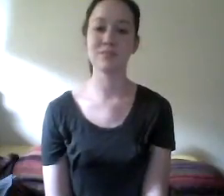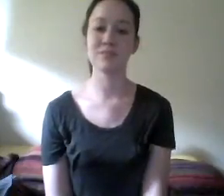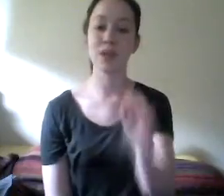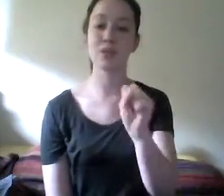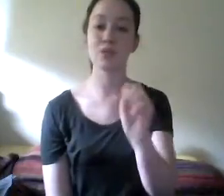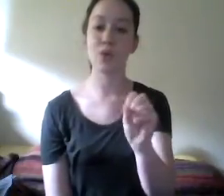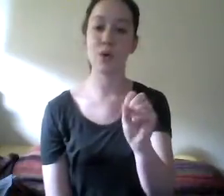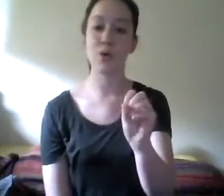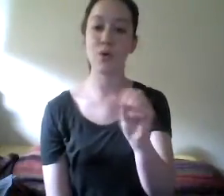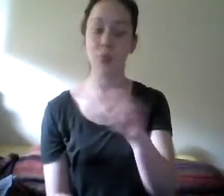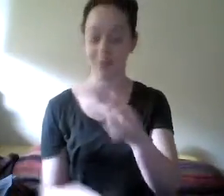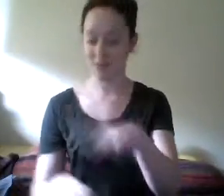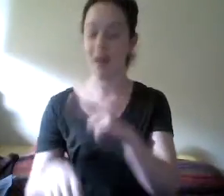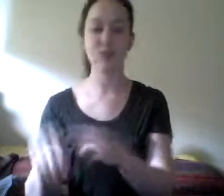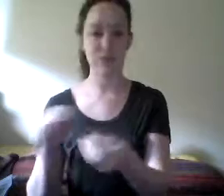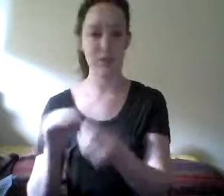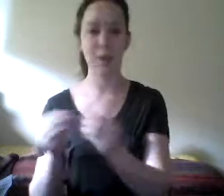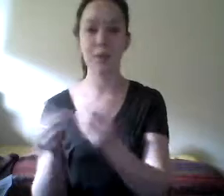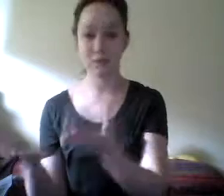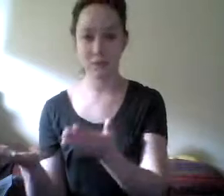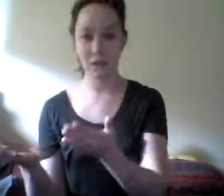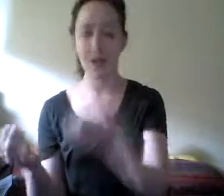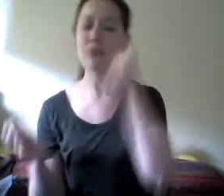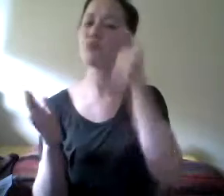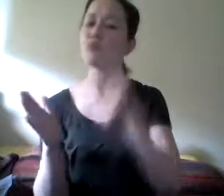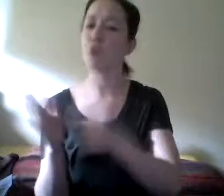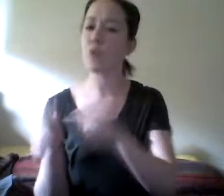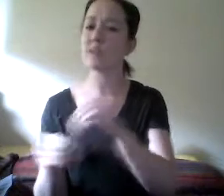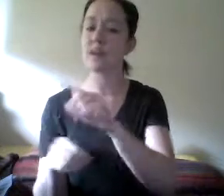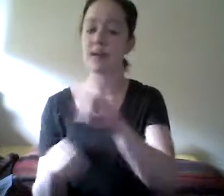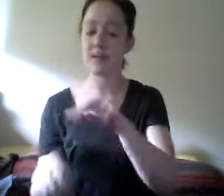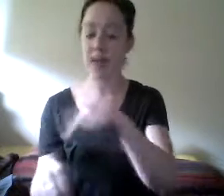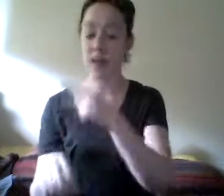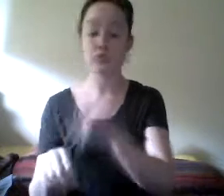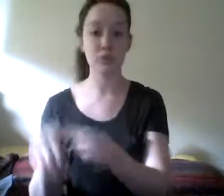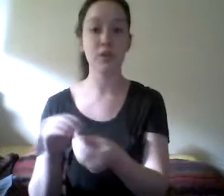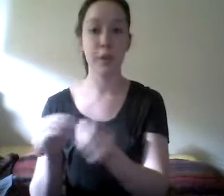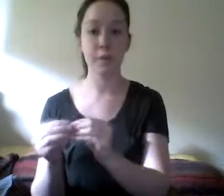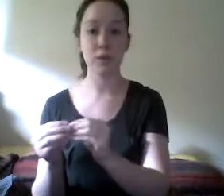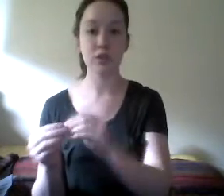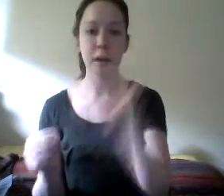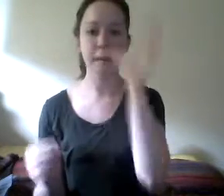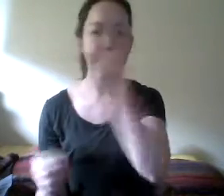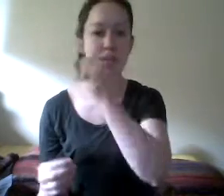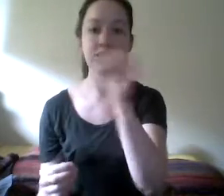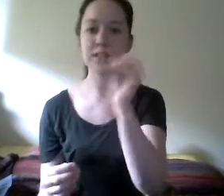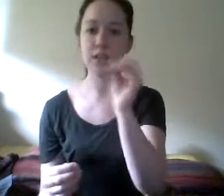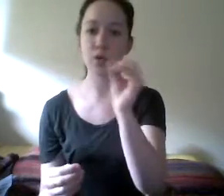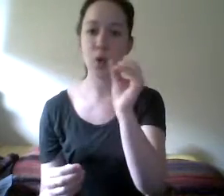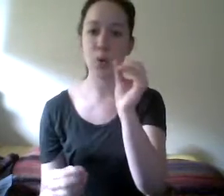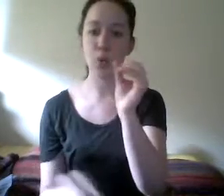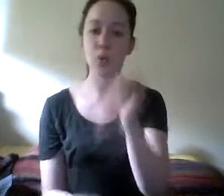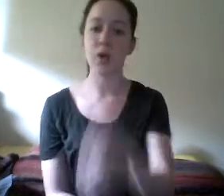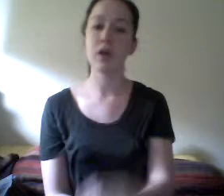So there's your natural numbers. But if you notice in the natural numbers, they're missing 0. So that's